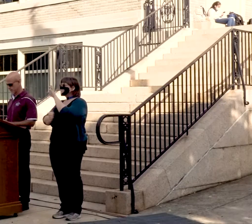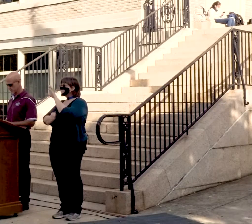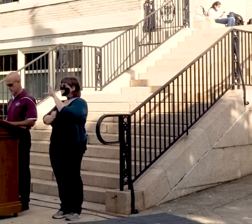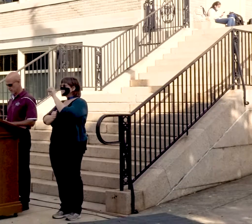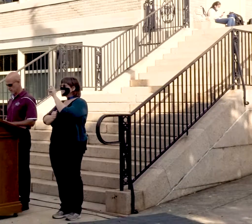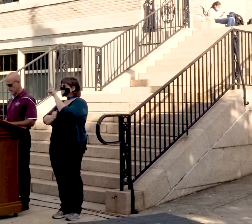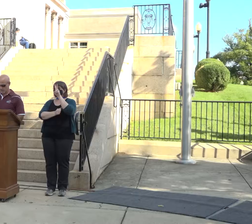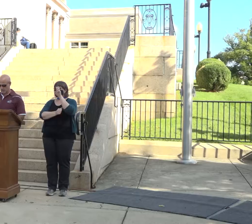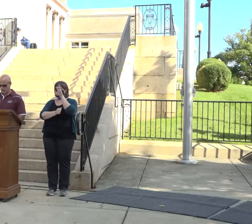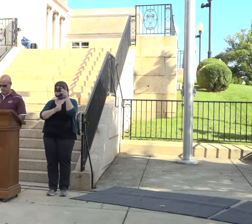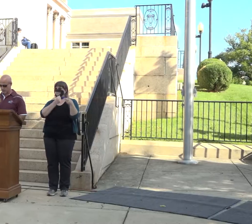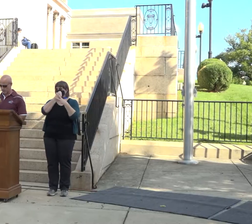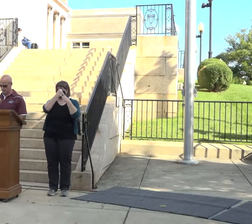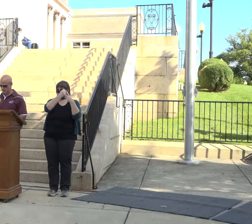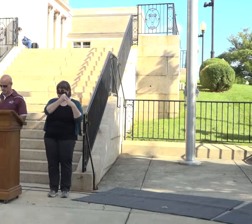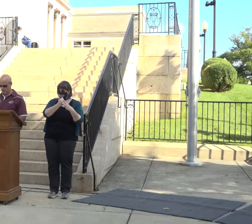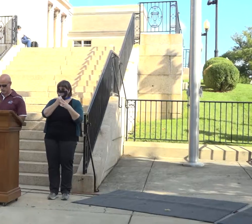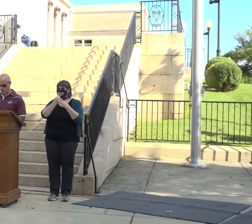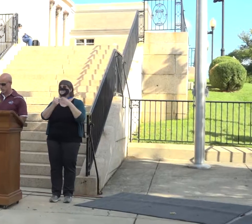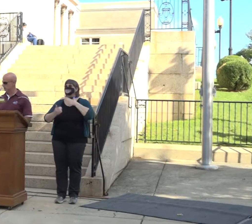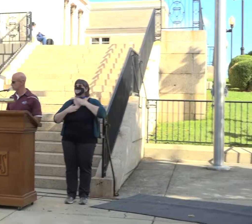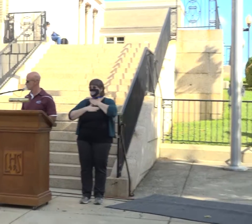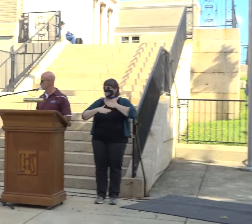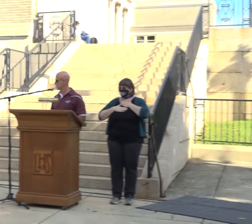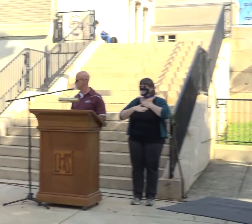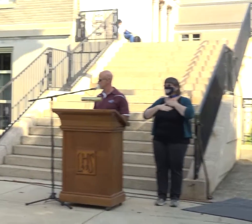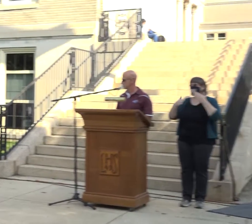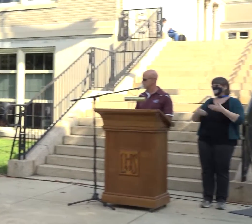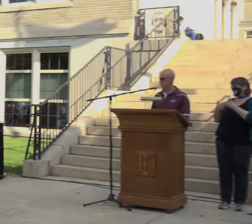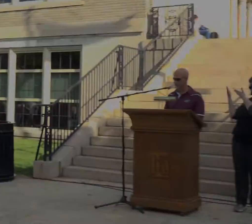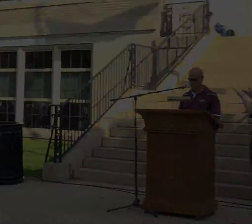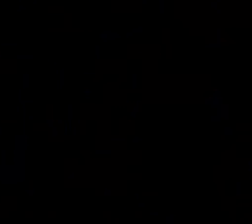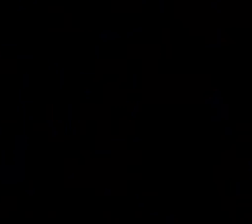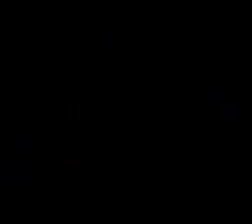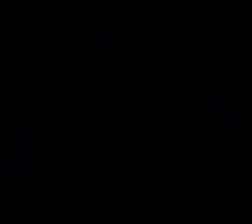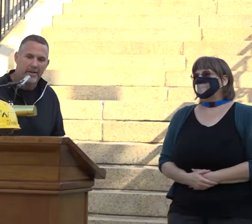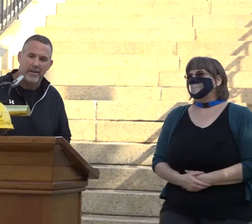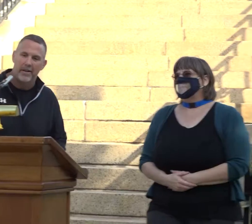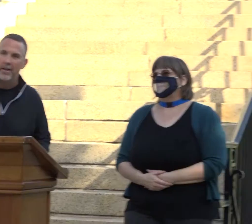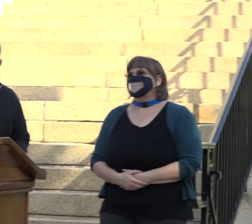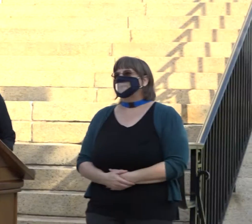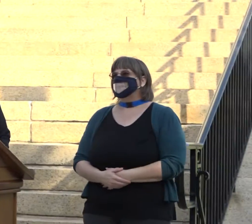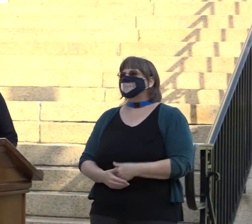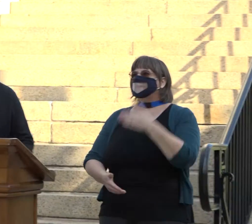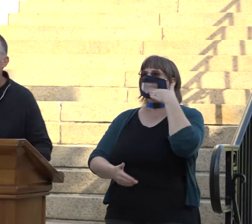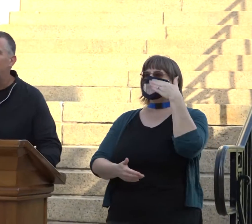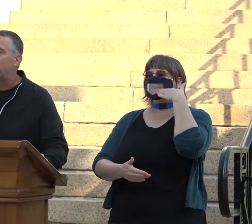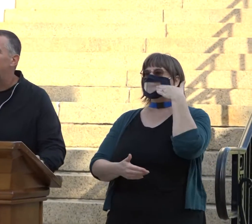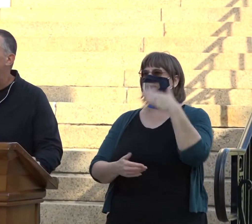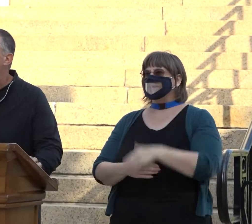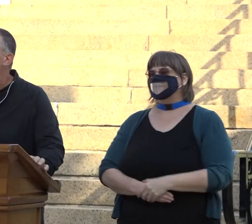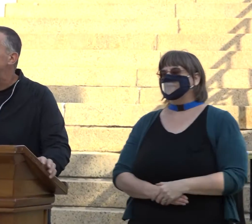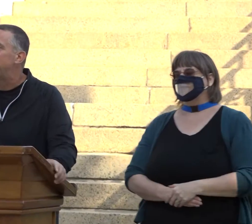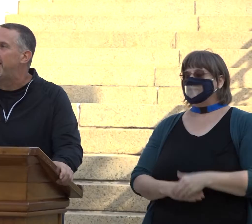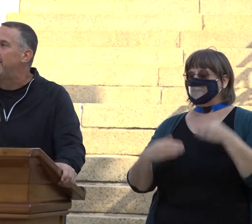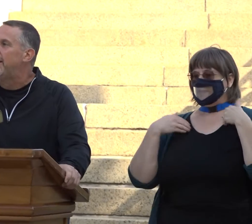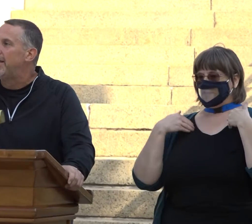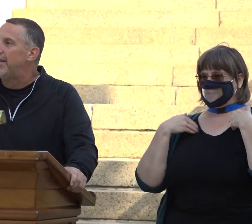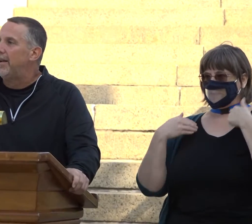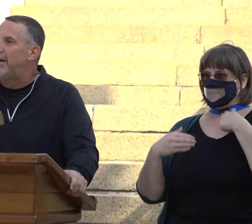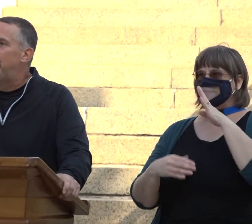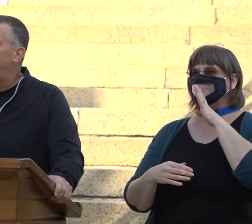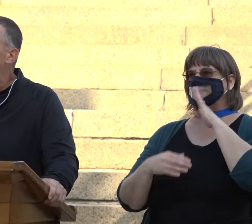City. It's my pleasure to introduce Mr. Joseph Stellato. Thank you, and thank you for having me